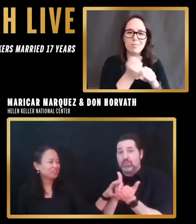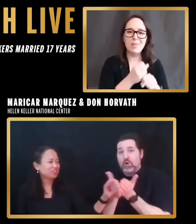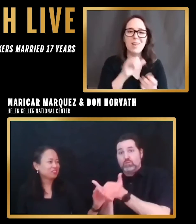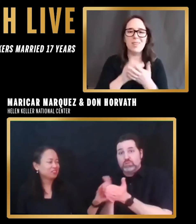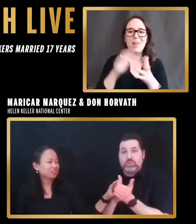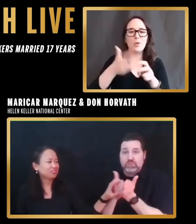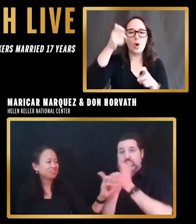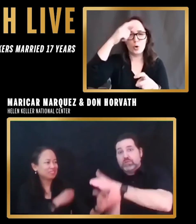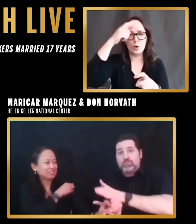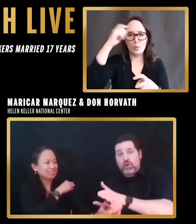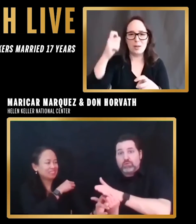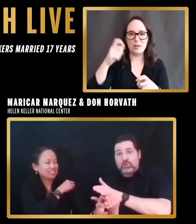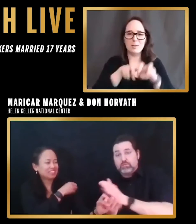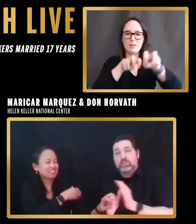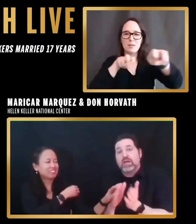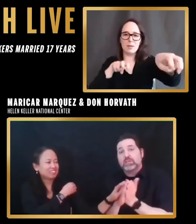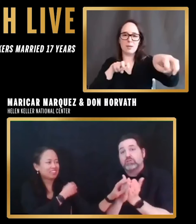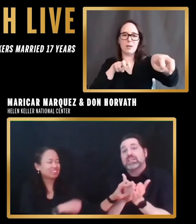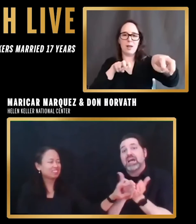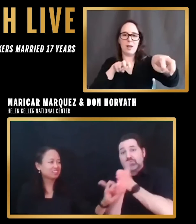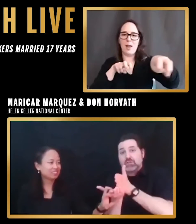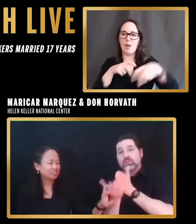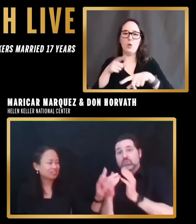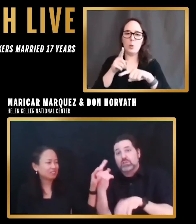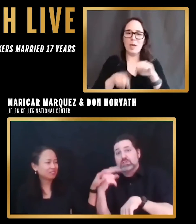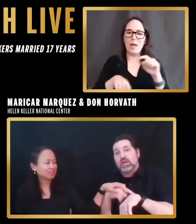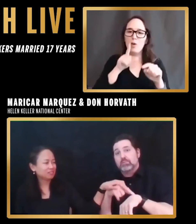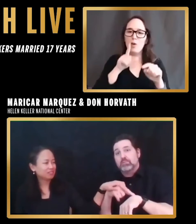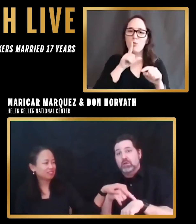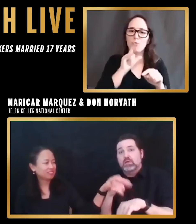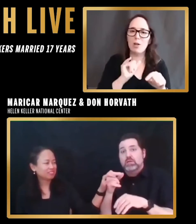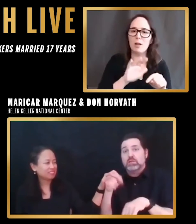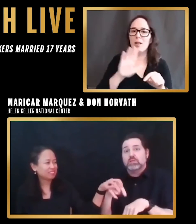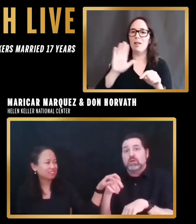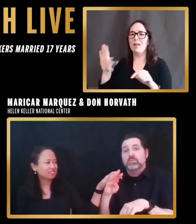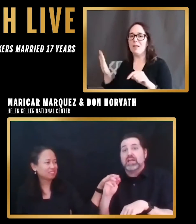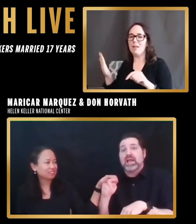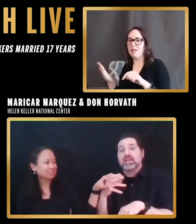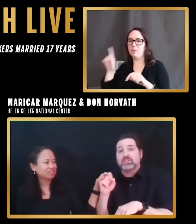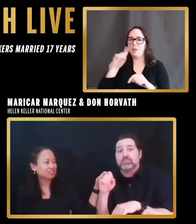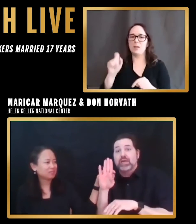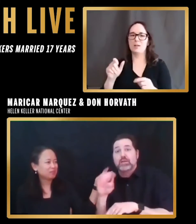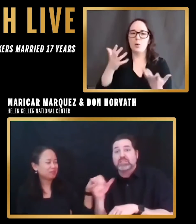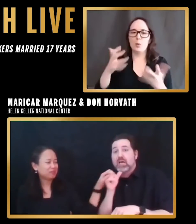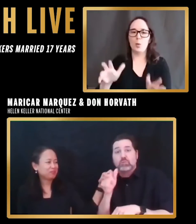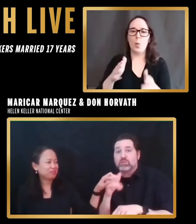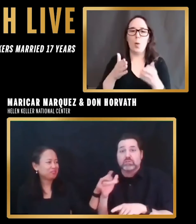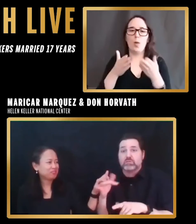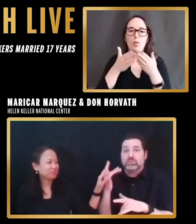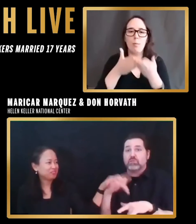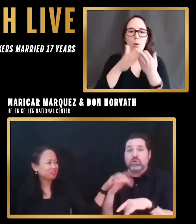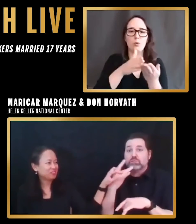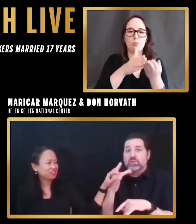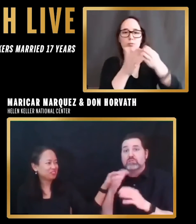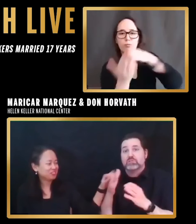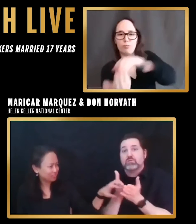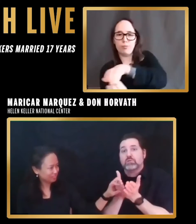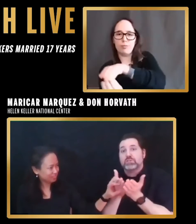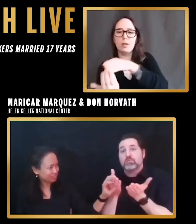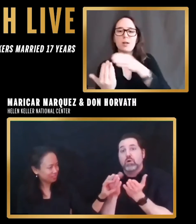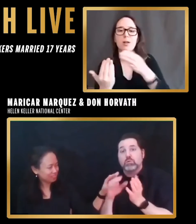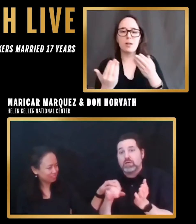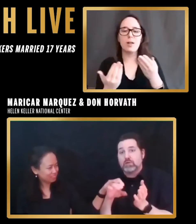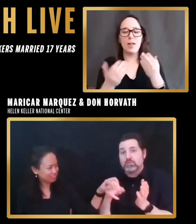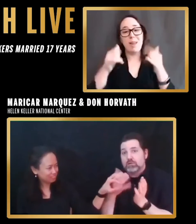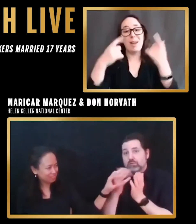that boat to tip over. We've actually capsized one time in the Manhasset Bay, but that wasn't the fault. That was a